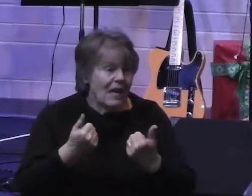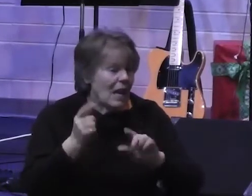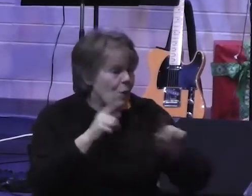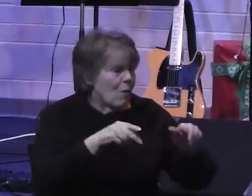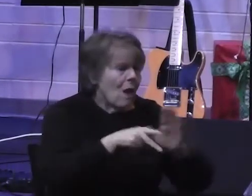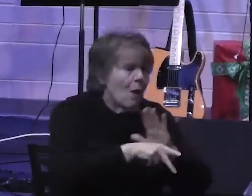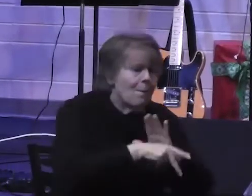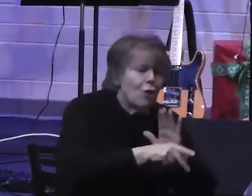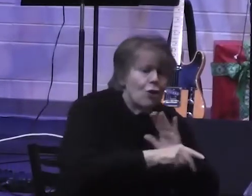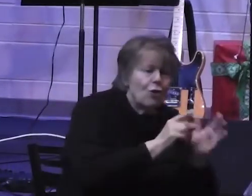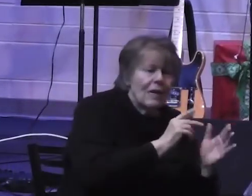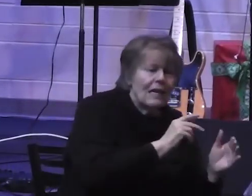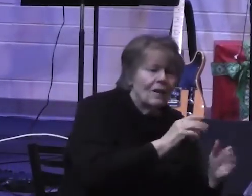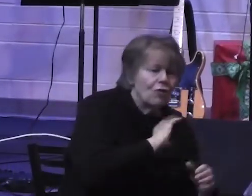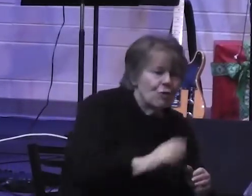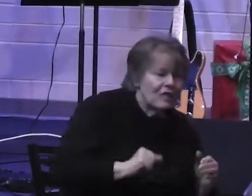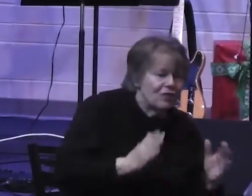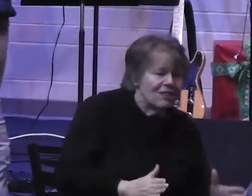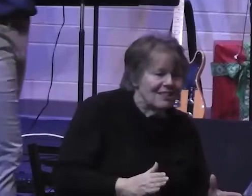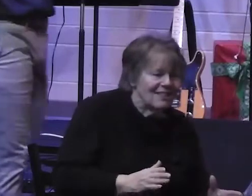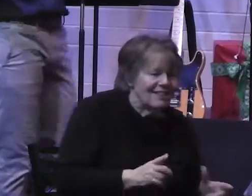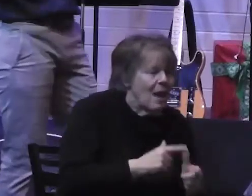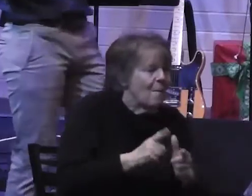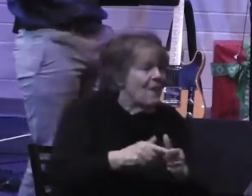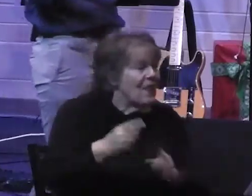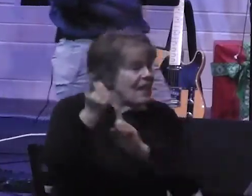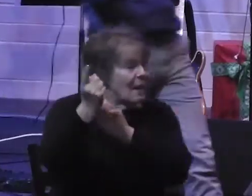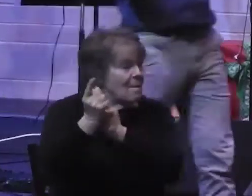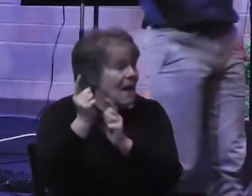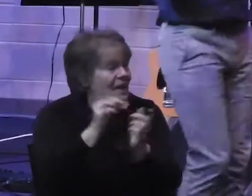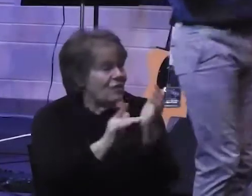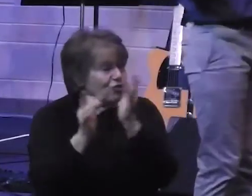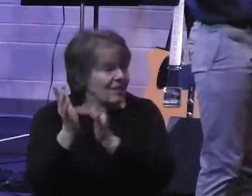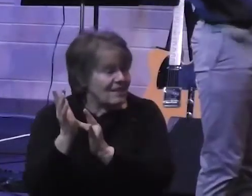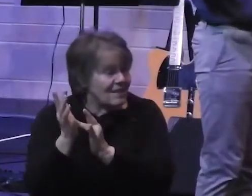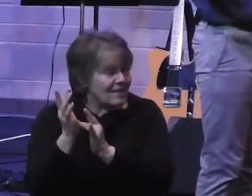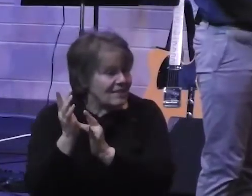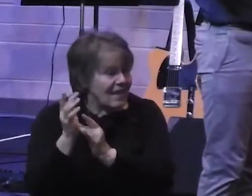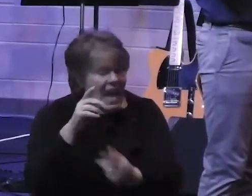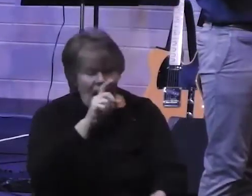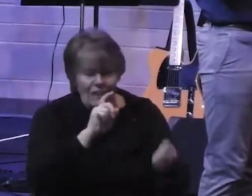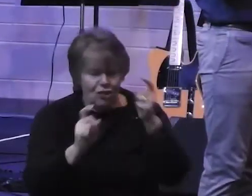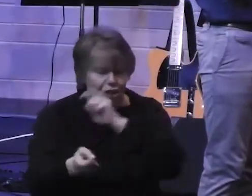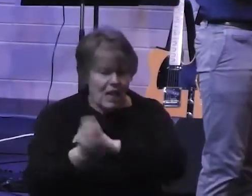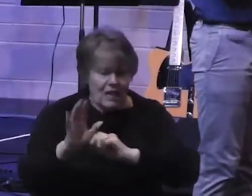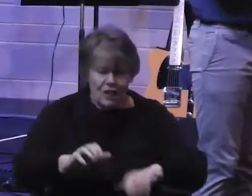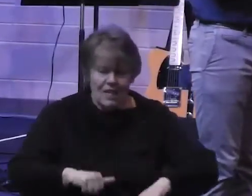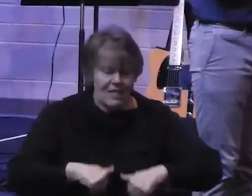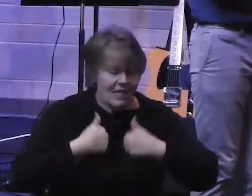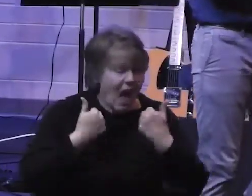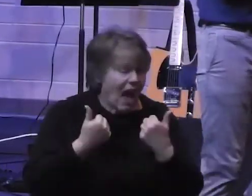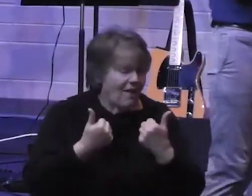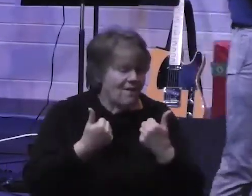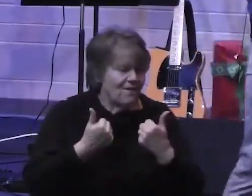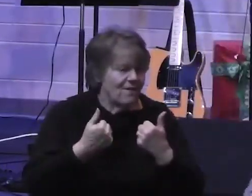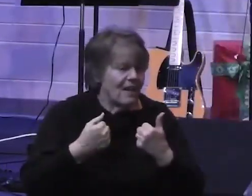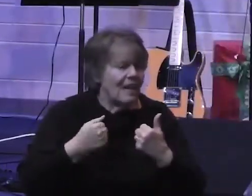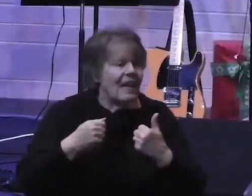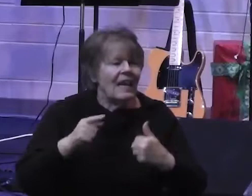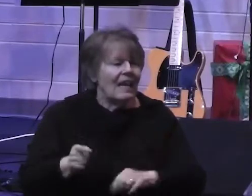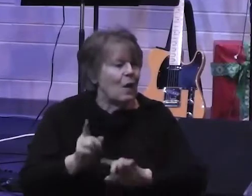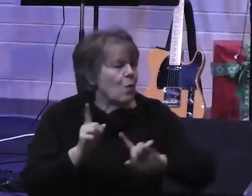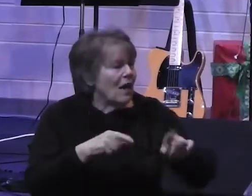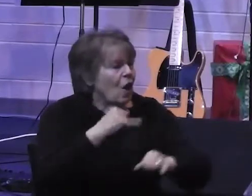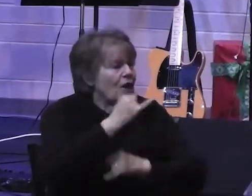he encountered the risen Jesus, Jesus so changed his life that then he started he went on an